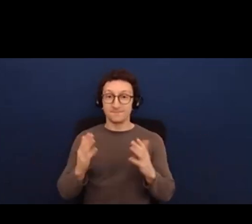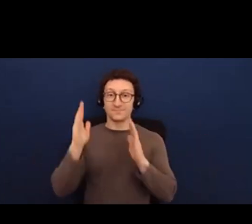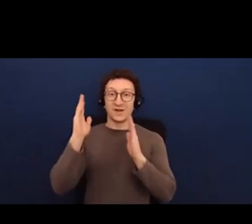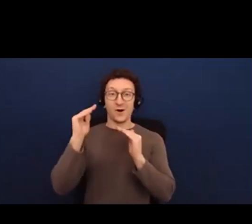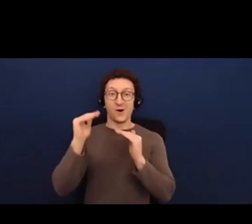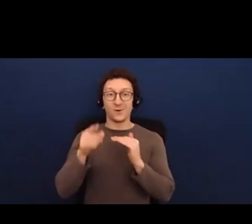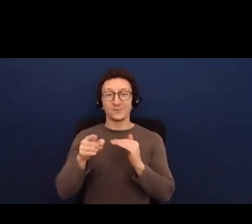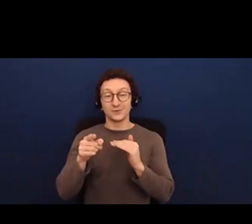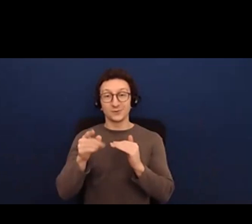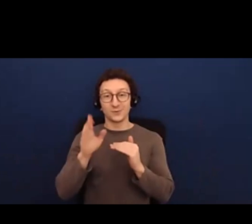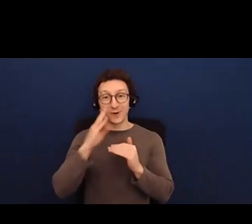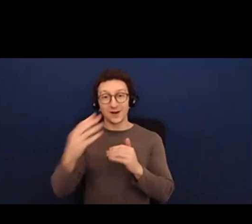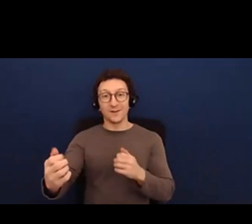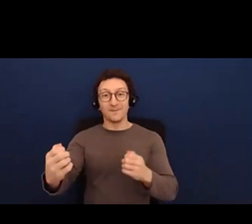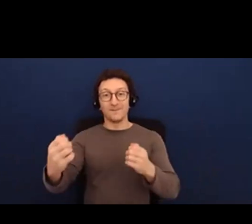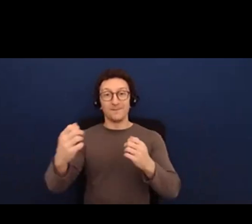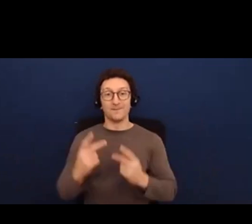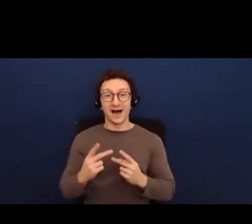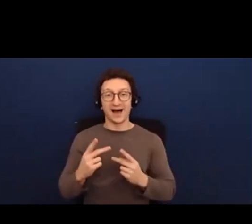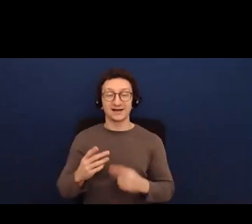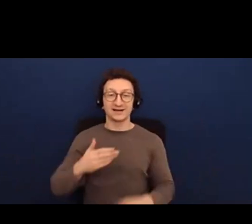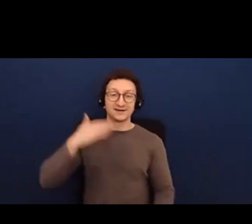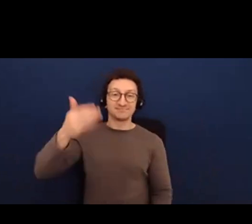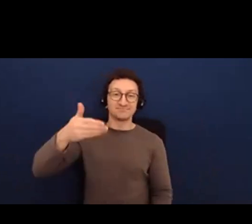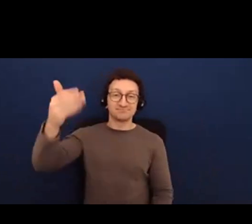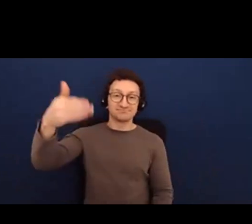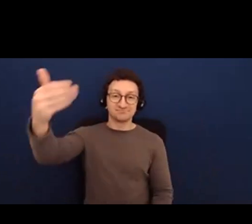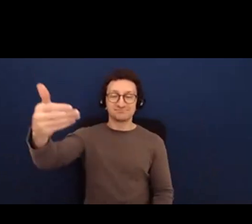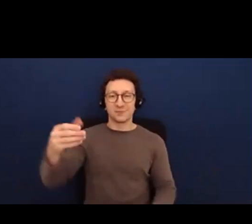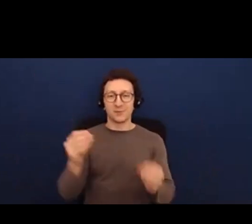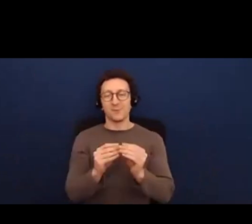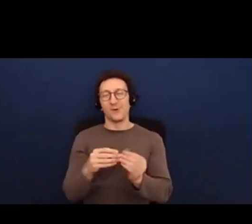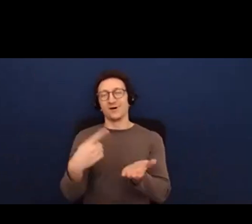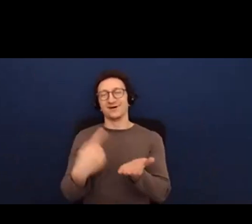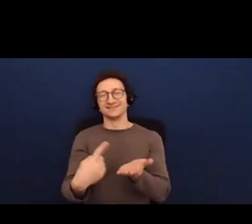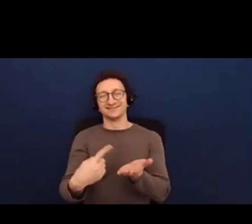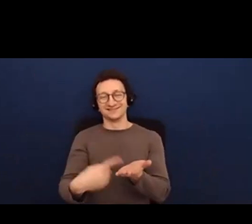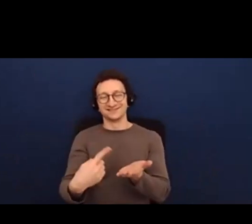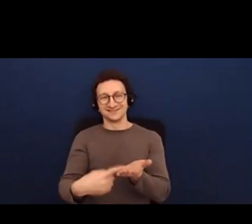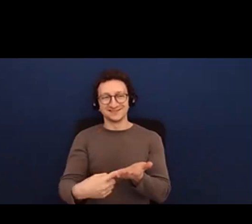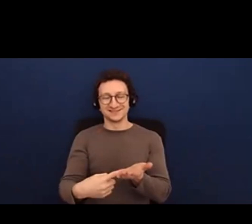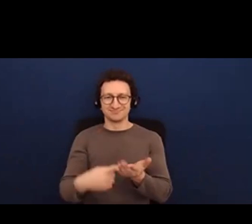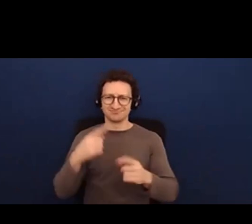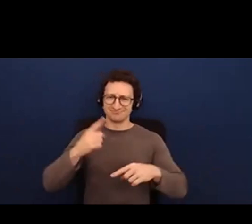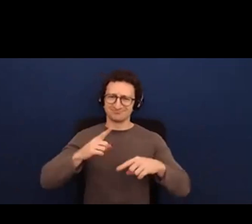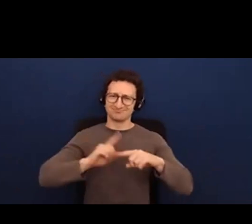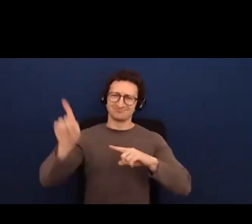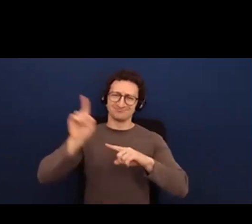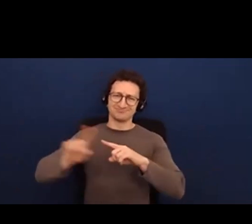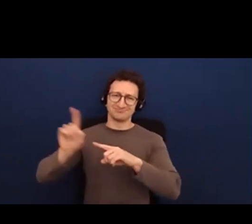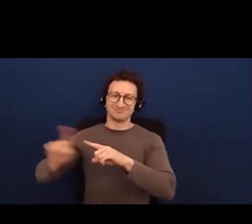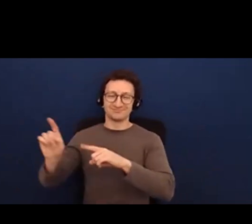you'll consider joining us again for future book talks in their variety. In